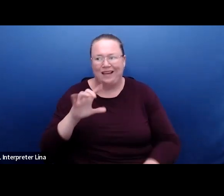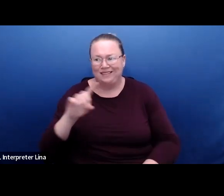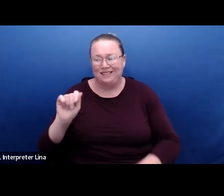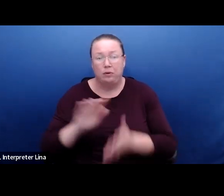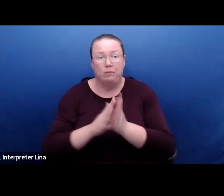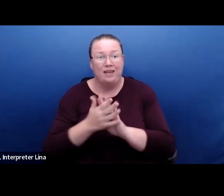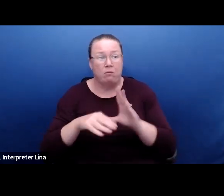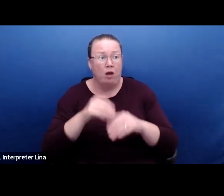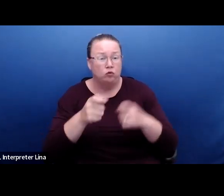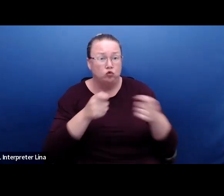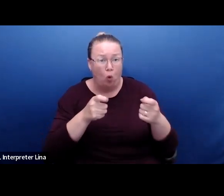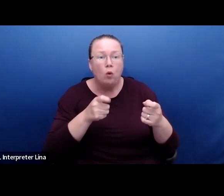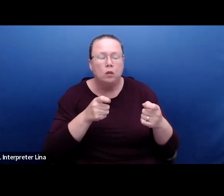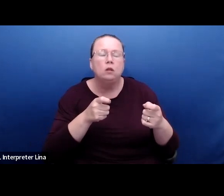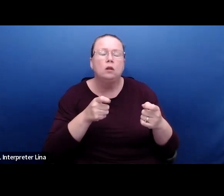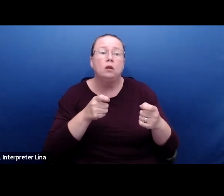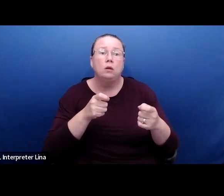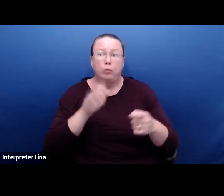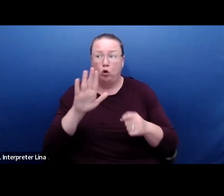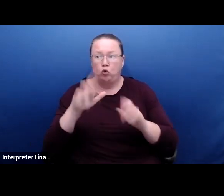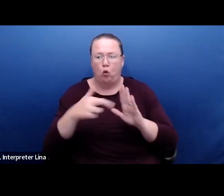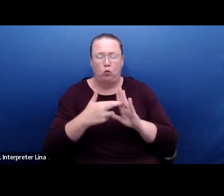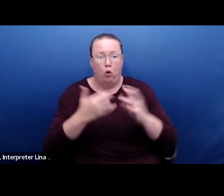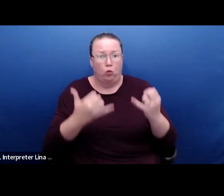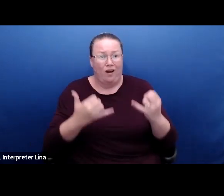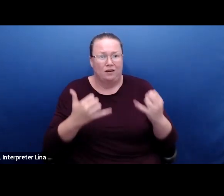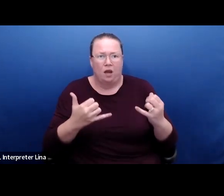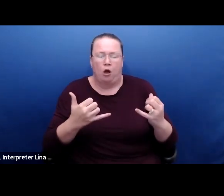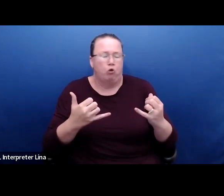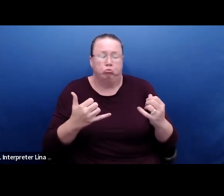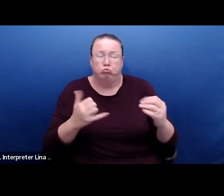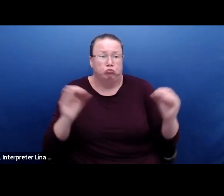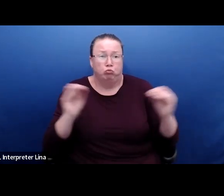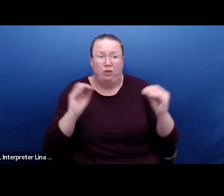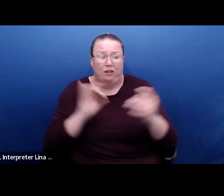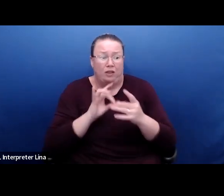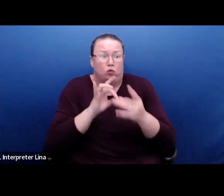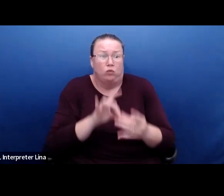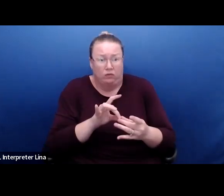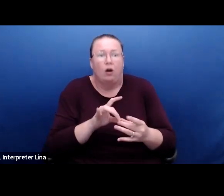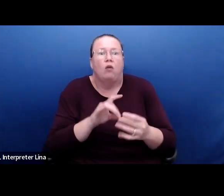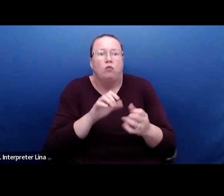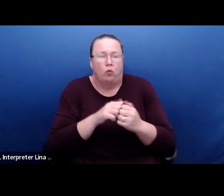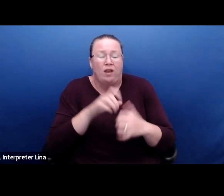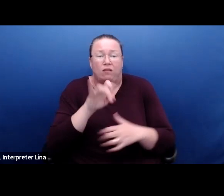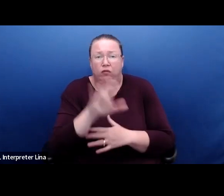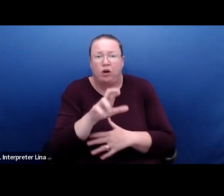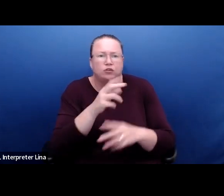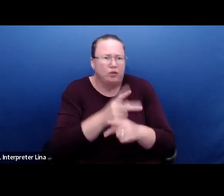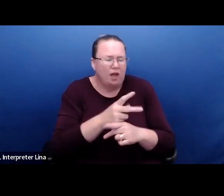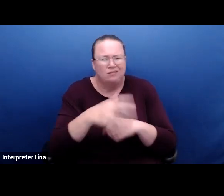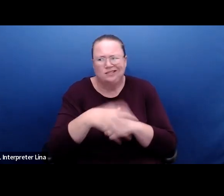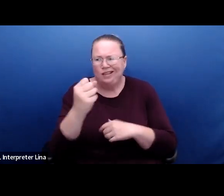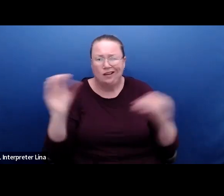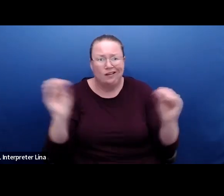control. But in your current role, you have nothing to do with foster care or taking things away, or maybe their